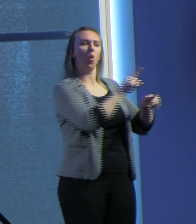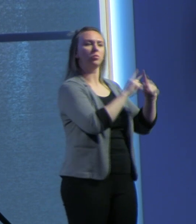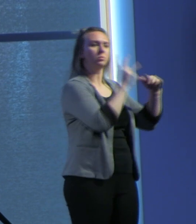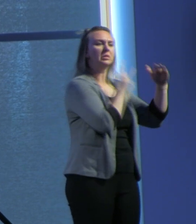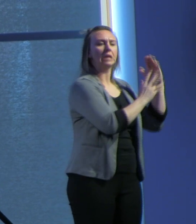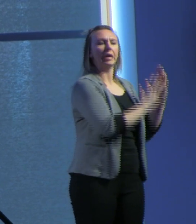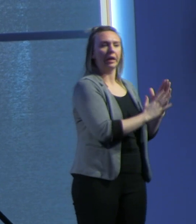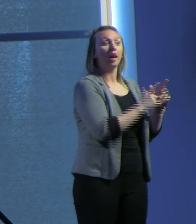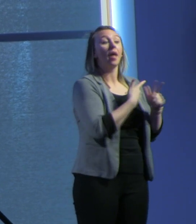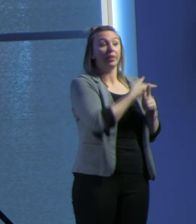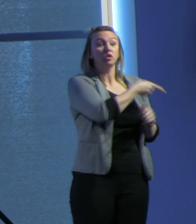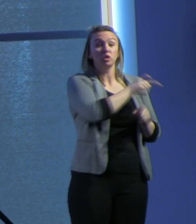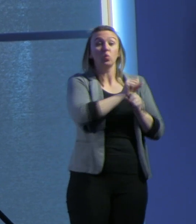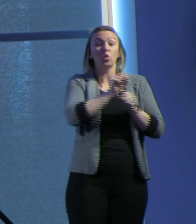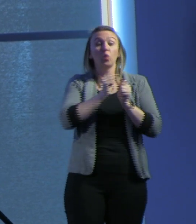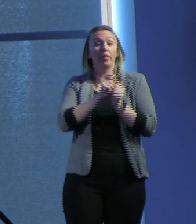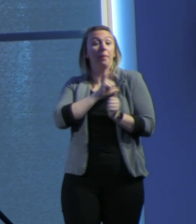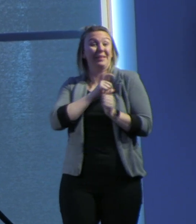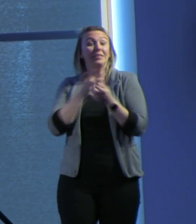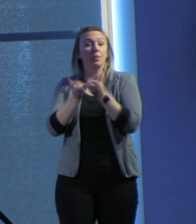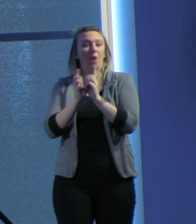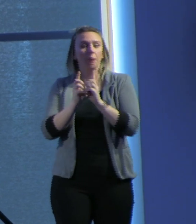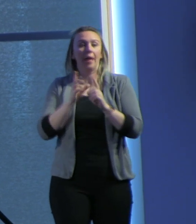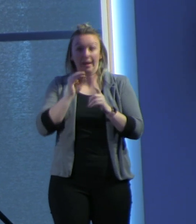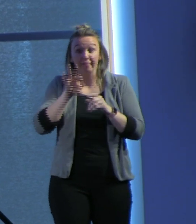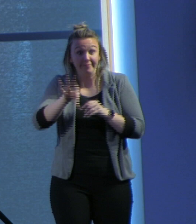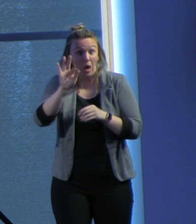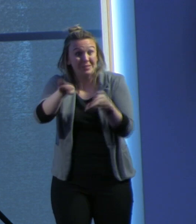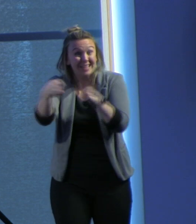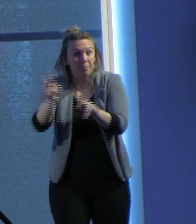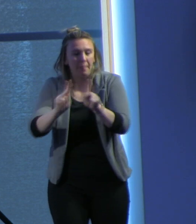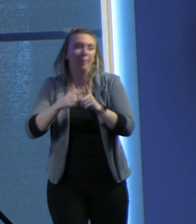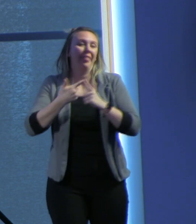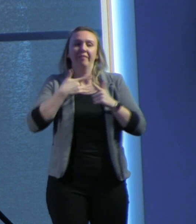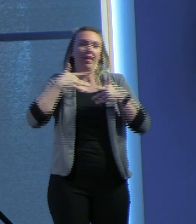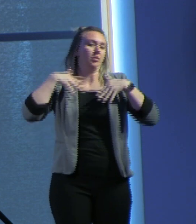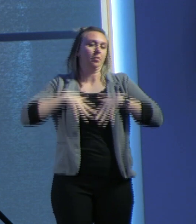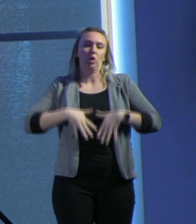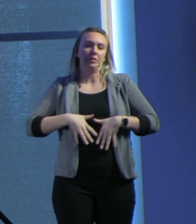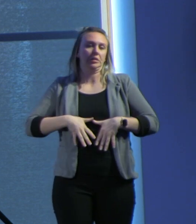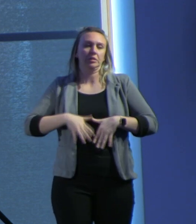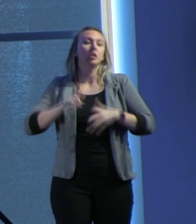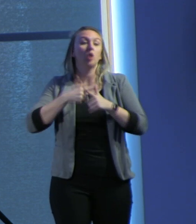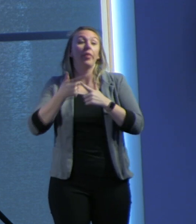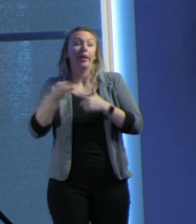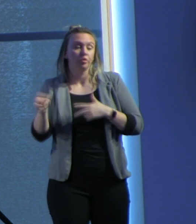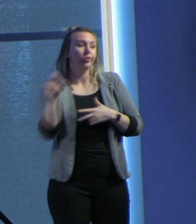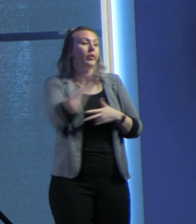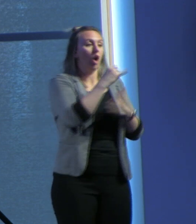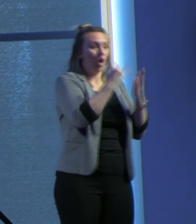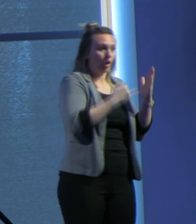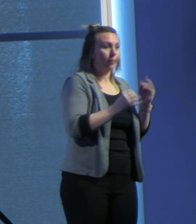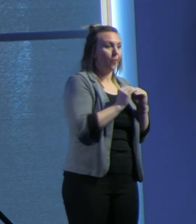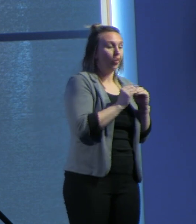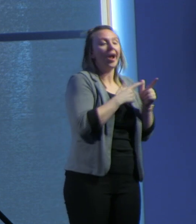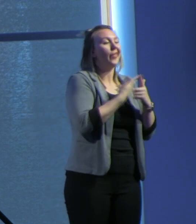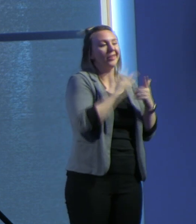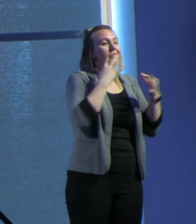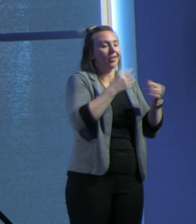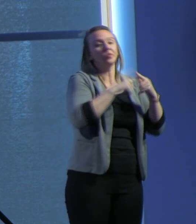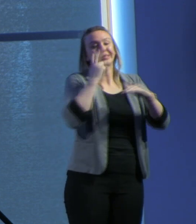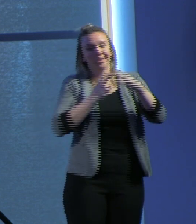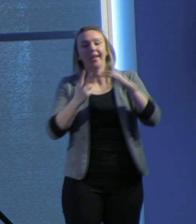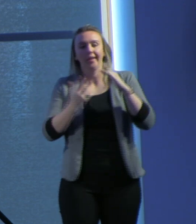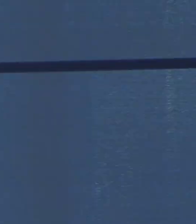and found dead people, but that depressed her, so that's when she went to the art, and now she's back to being a psychic. So we felt